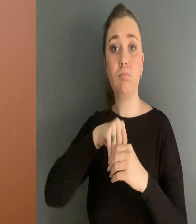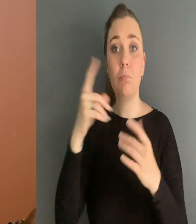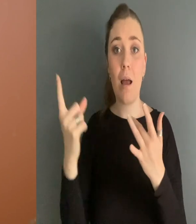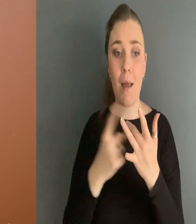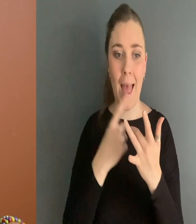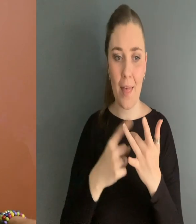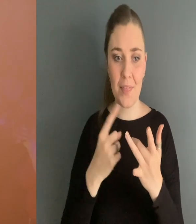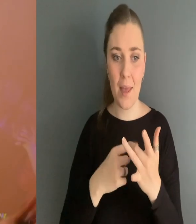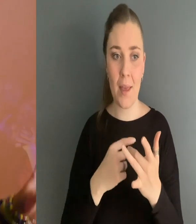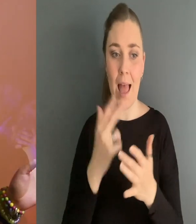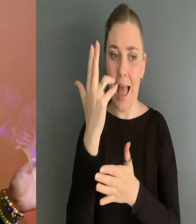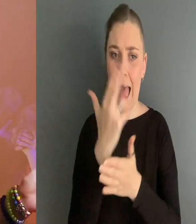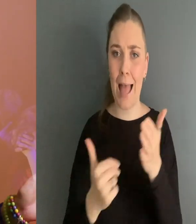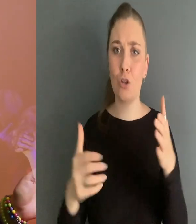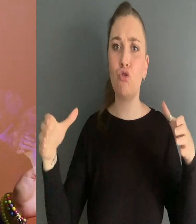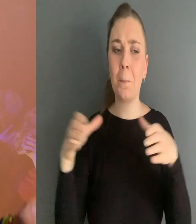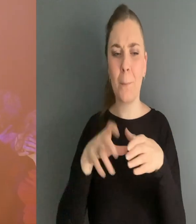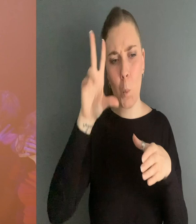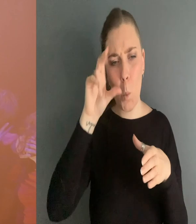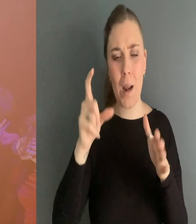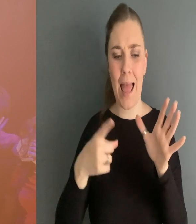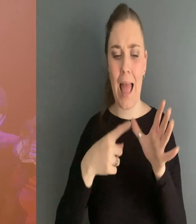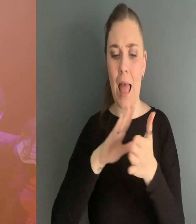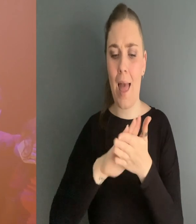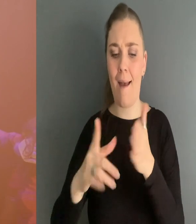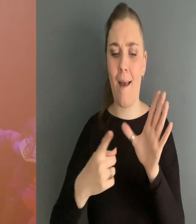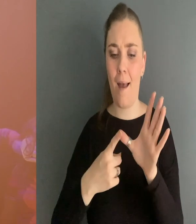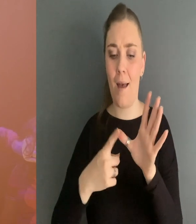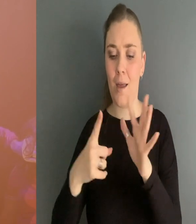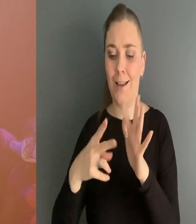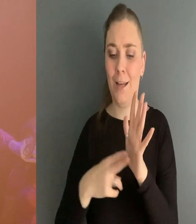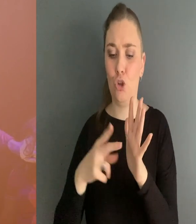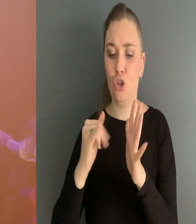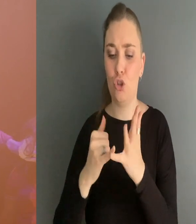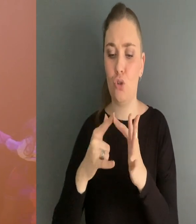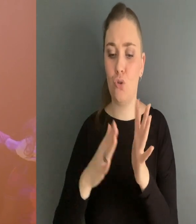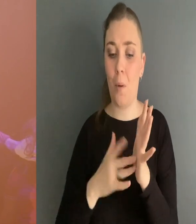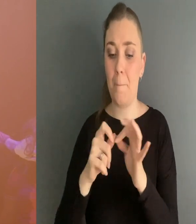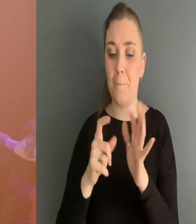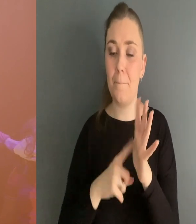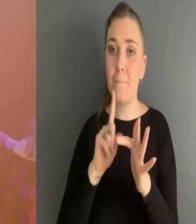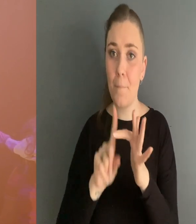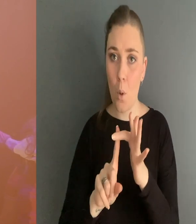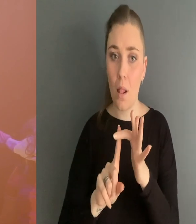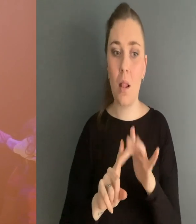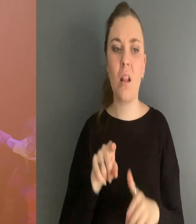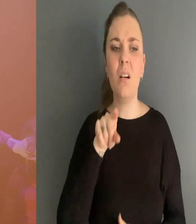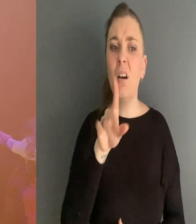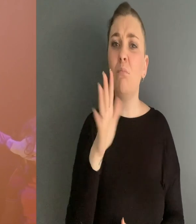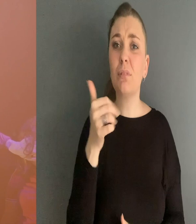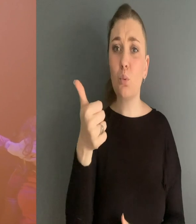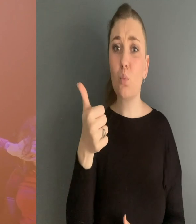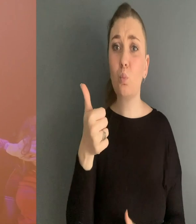arts group called Aha Ensemble and it's a pretty good